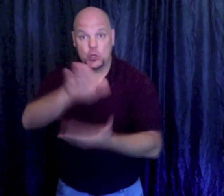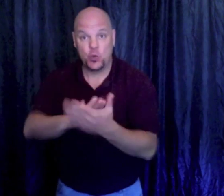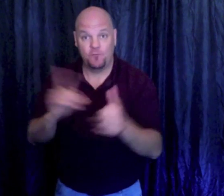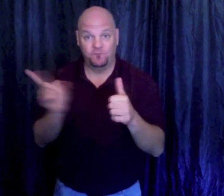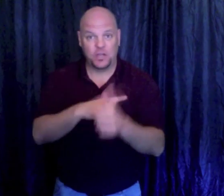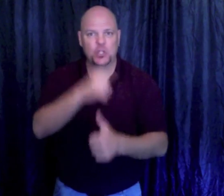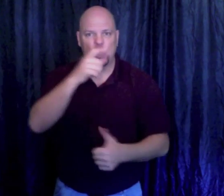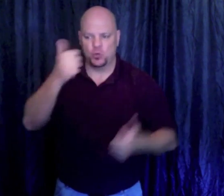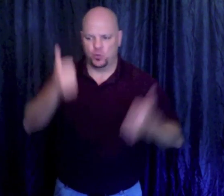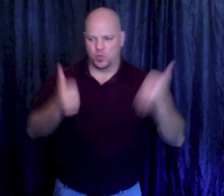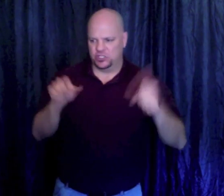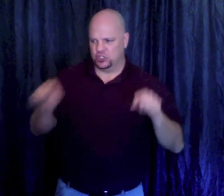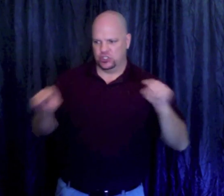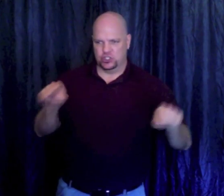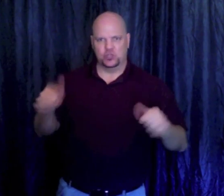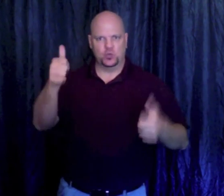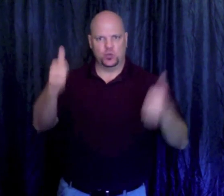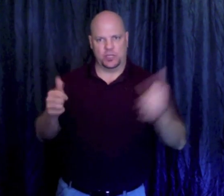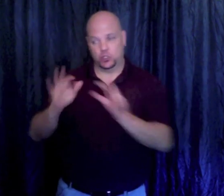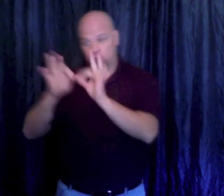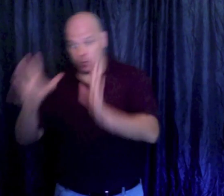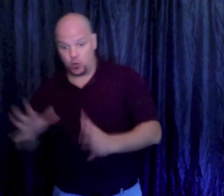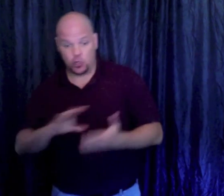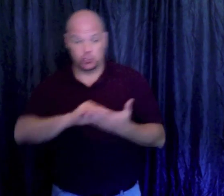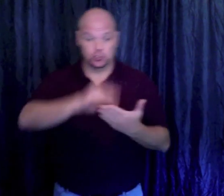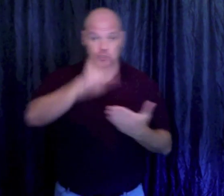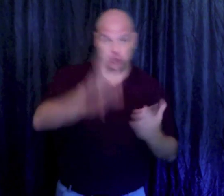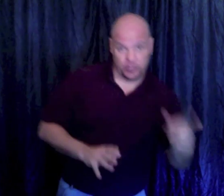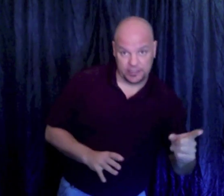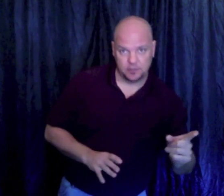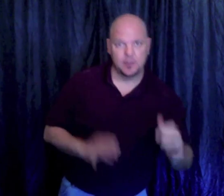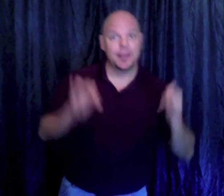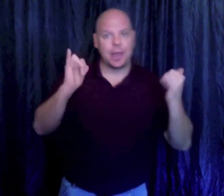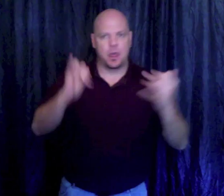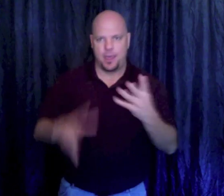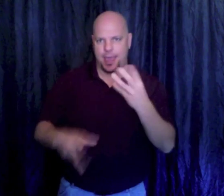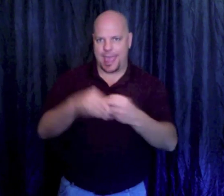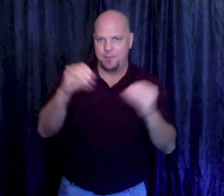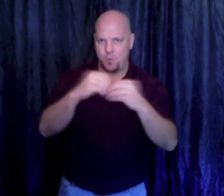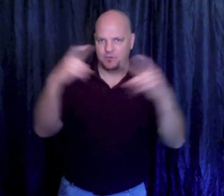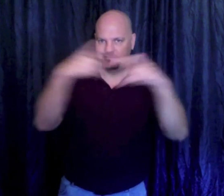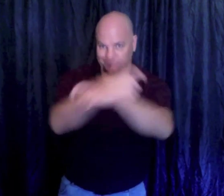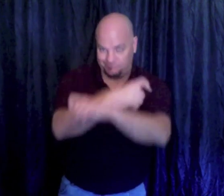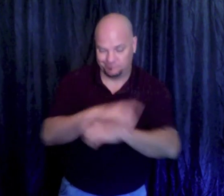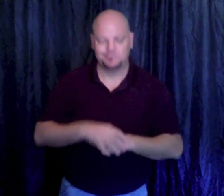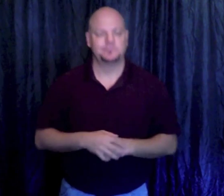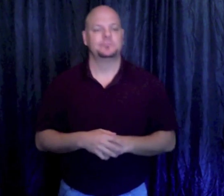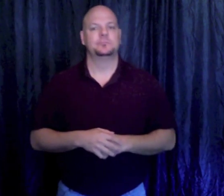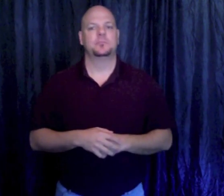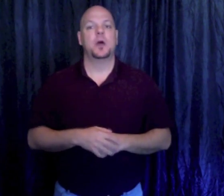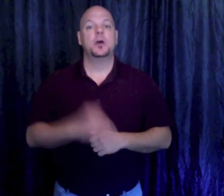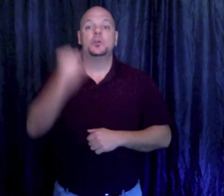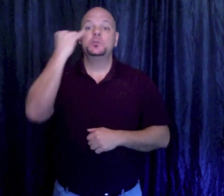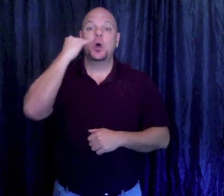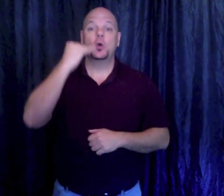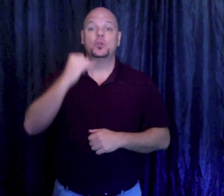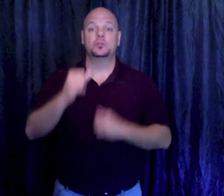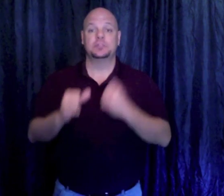And to make things more interesting, let's assume that the assistant principal of one of the assistant principals of the school is standing right